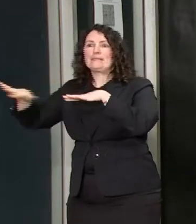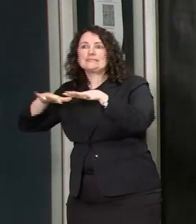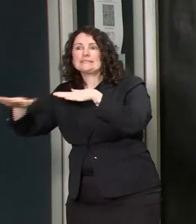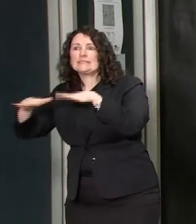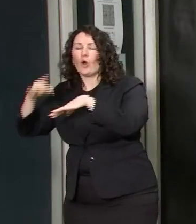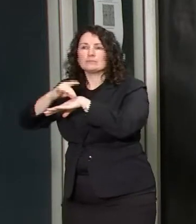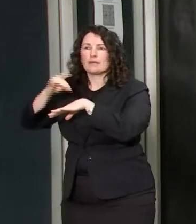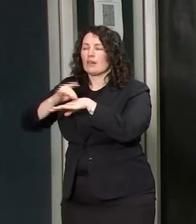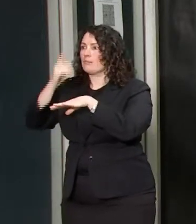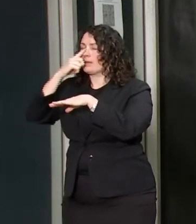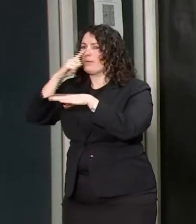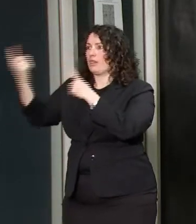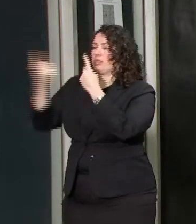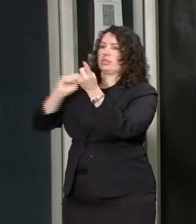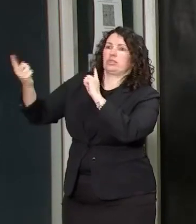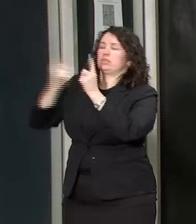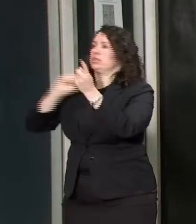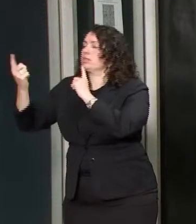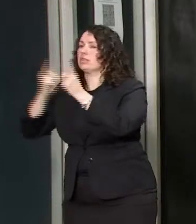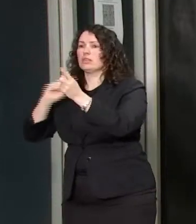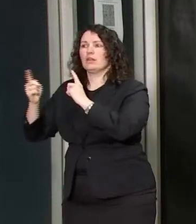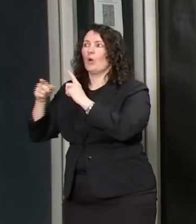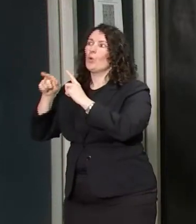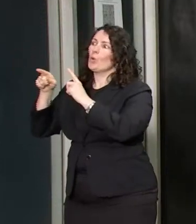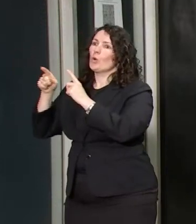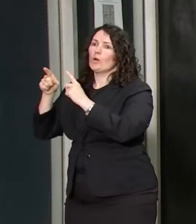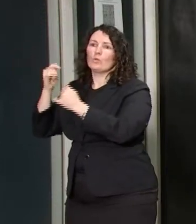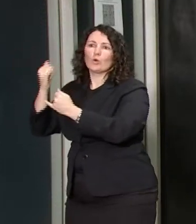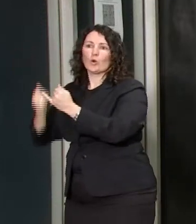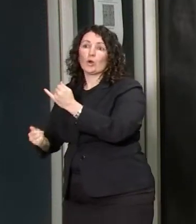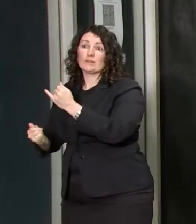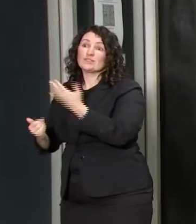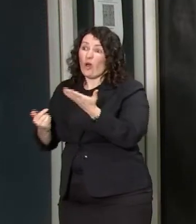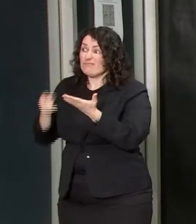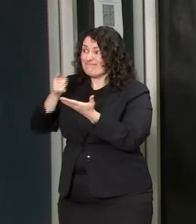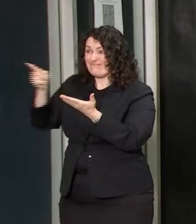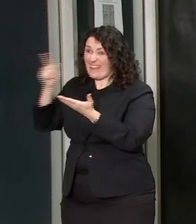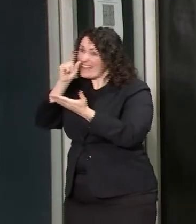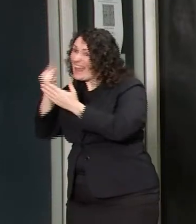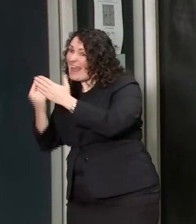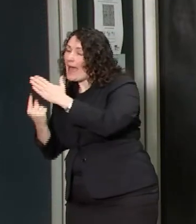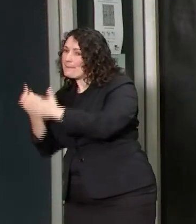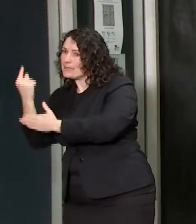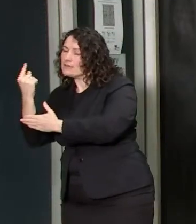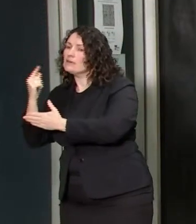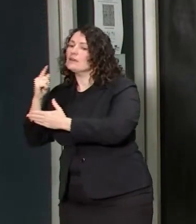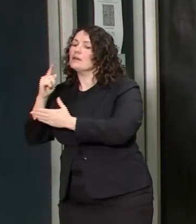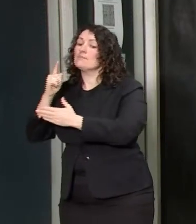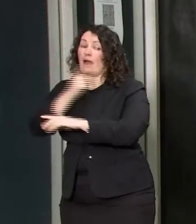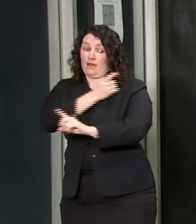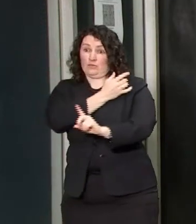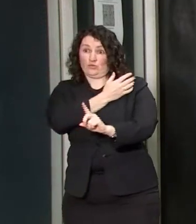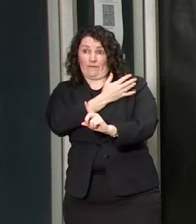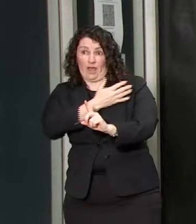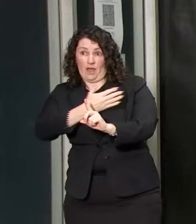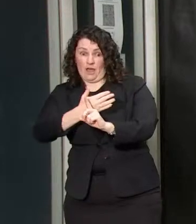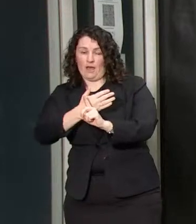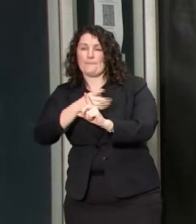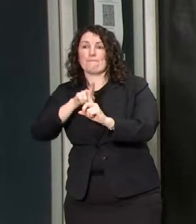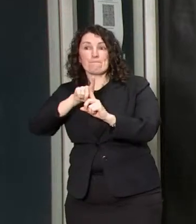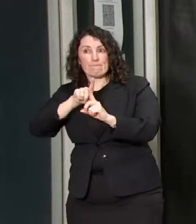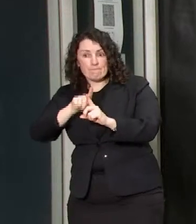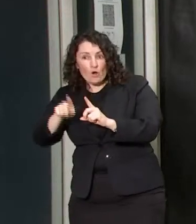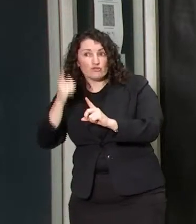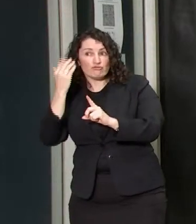interactions. So we have to be aware that those things can still surprise us. Overall, the awareness of